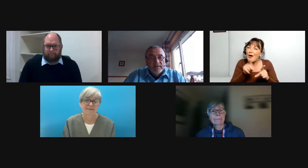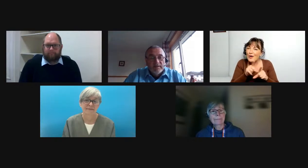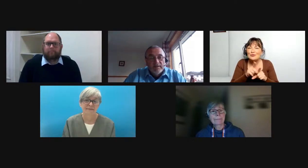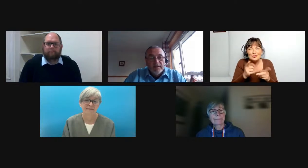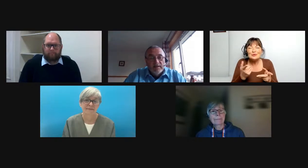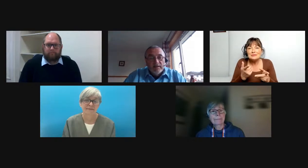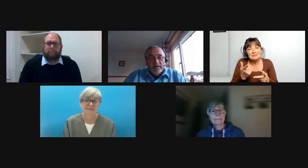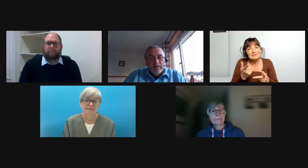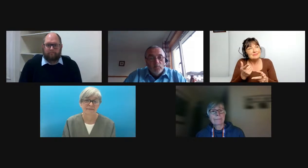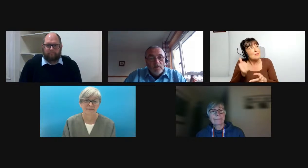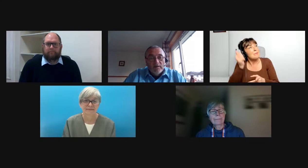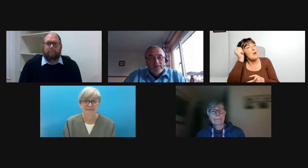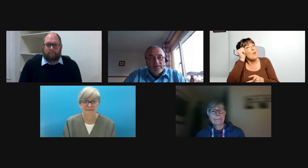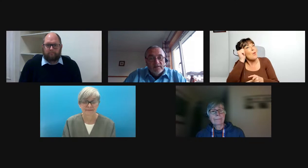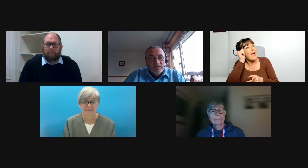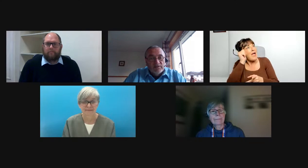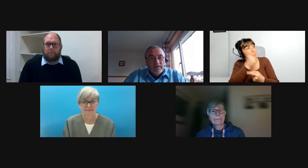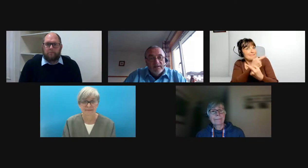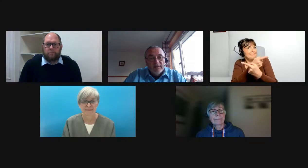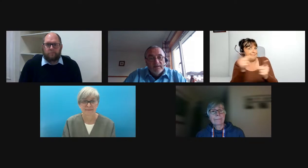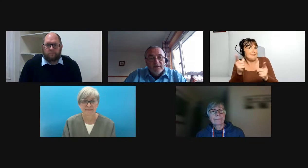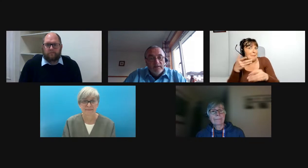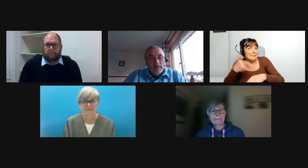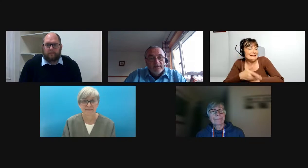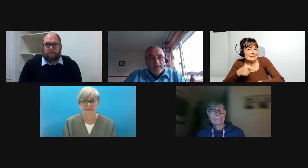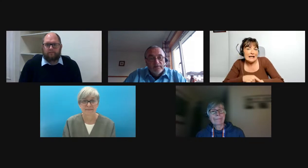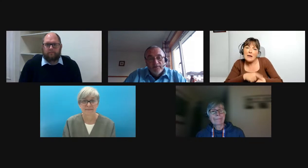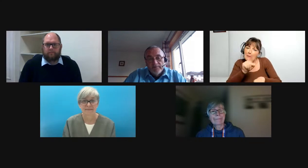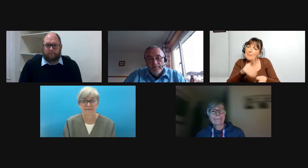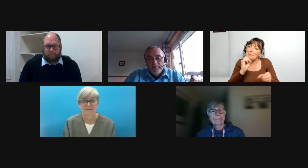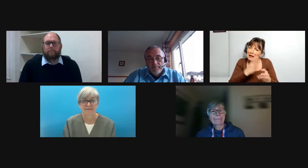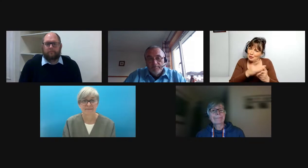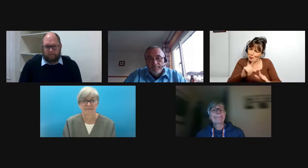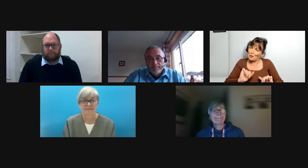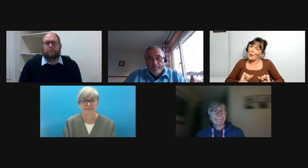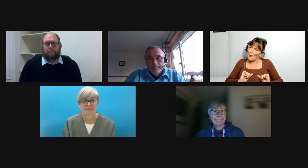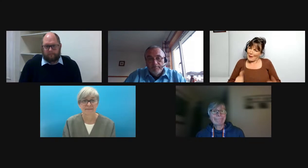just keep well as you can and keep active.